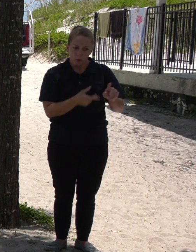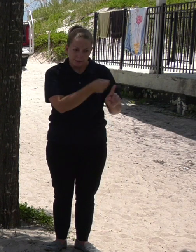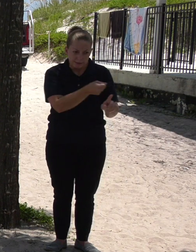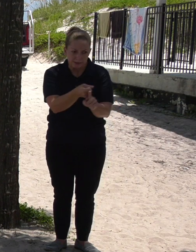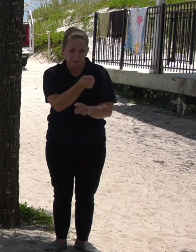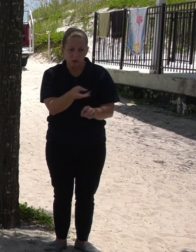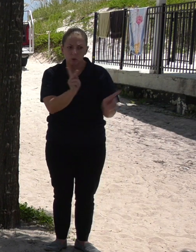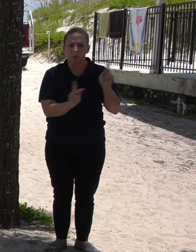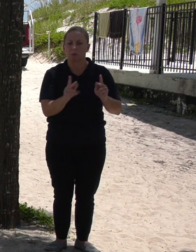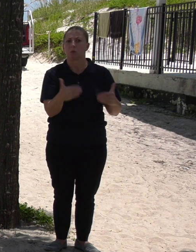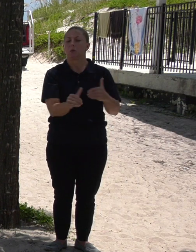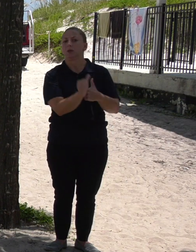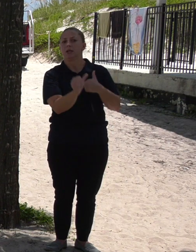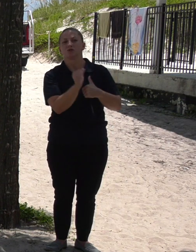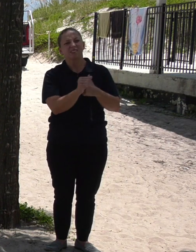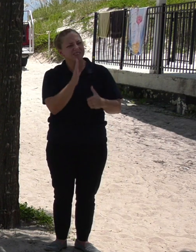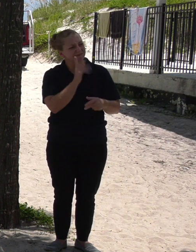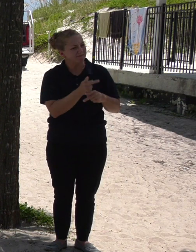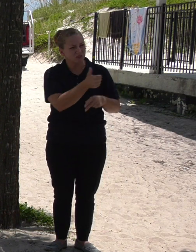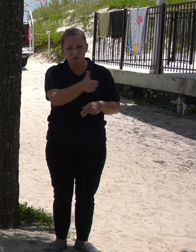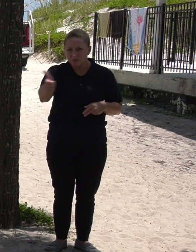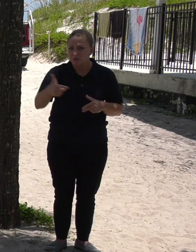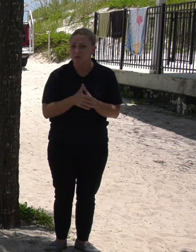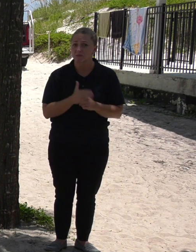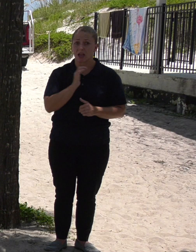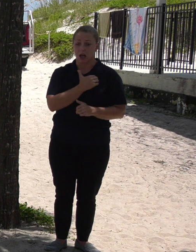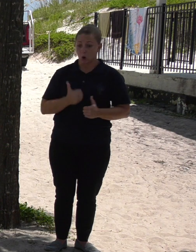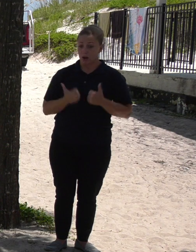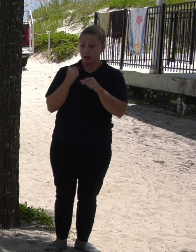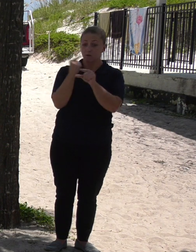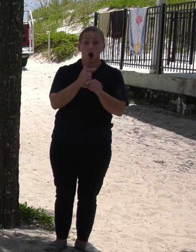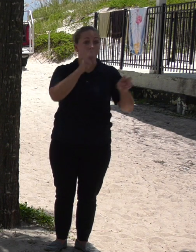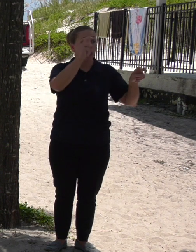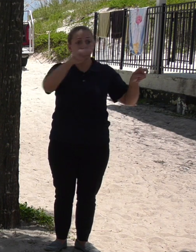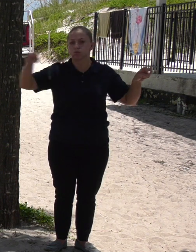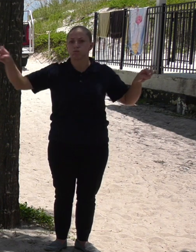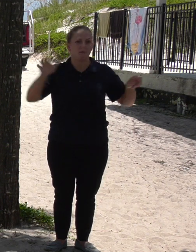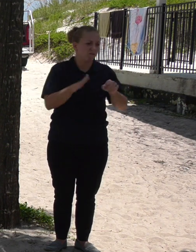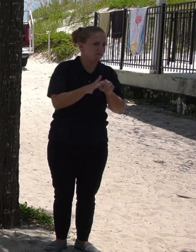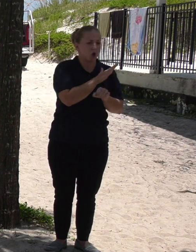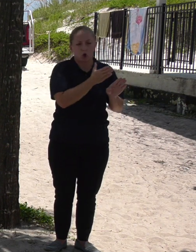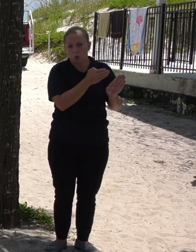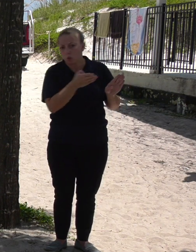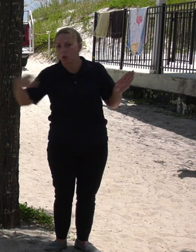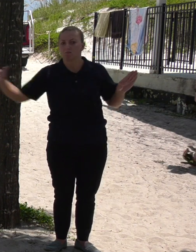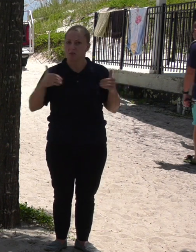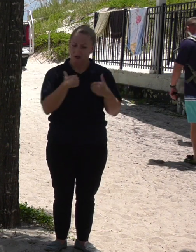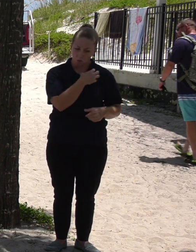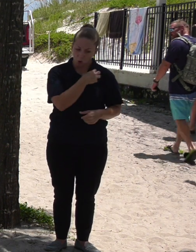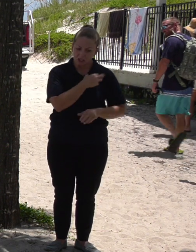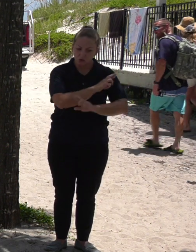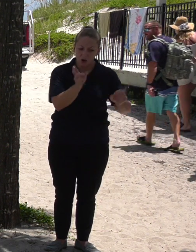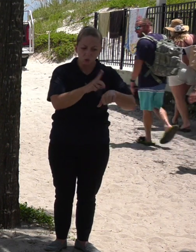very cautious. Our lifeguard force is full. We have everyone on duty. Our police force, we have everyone on duty,